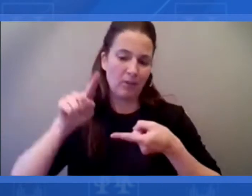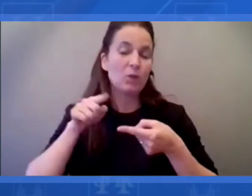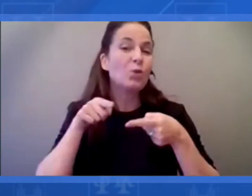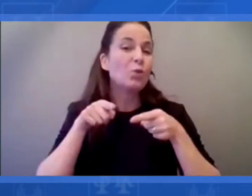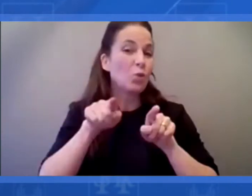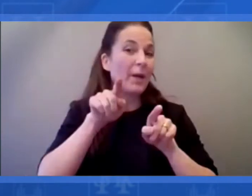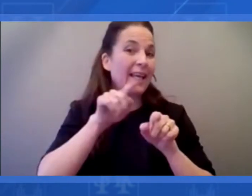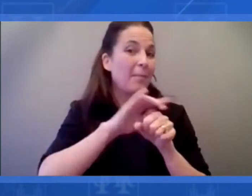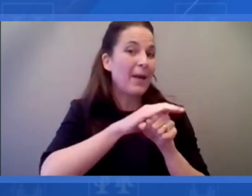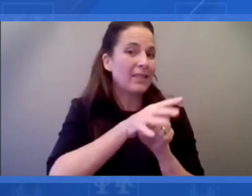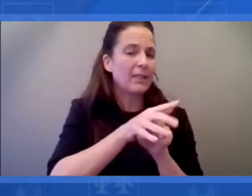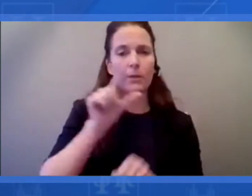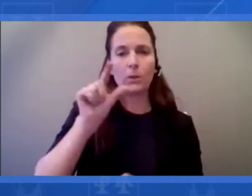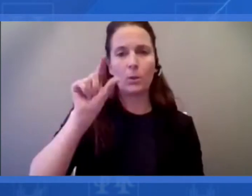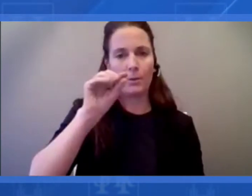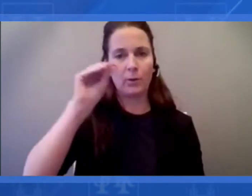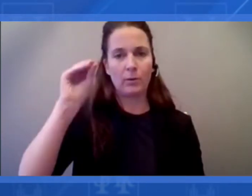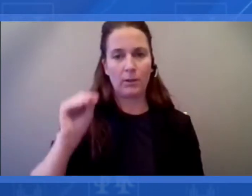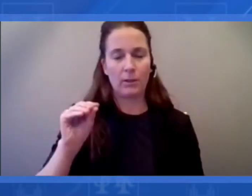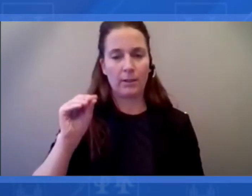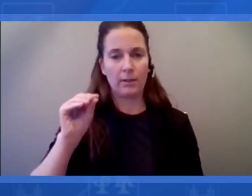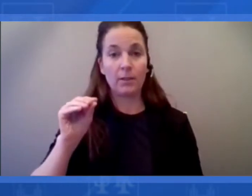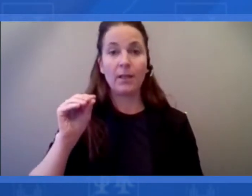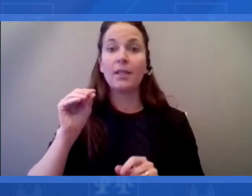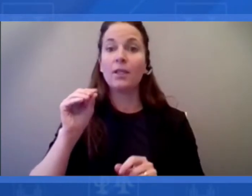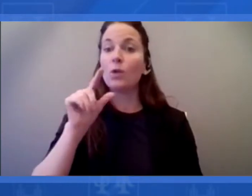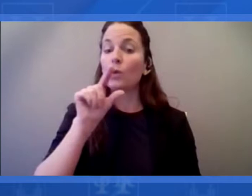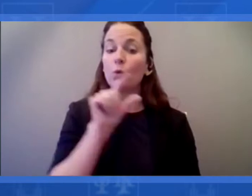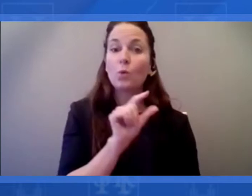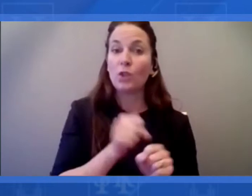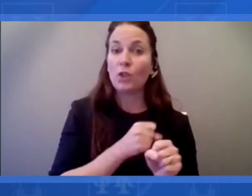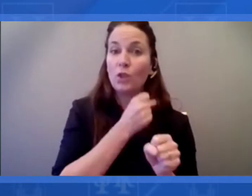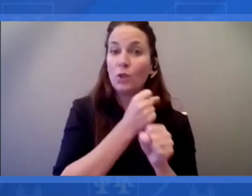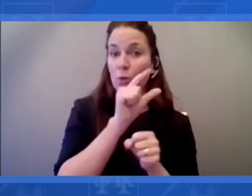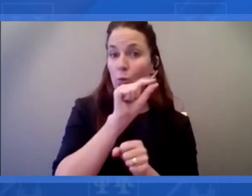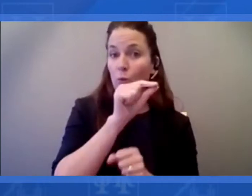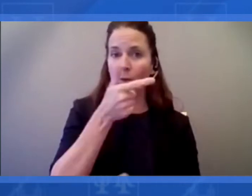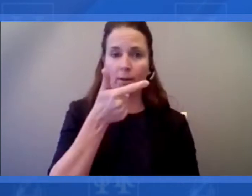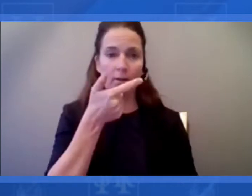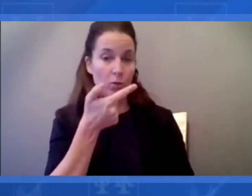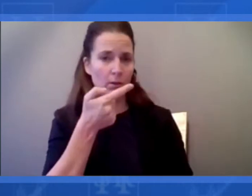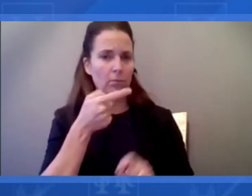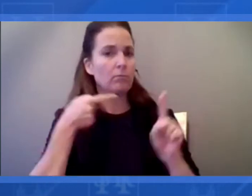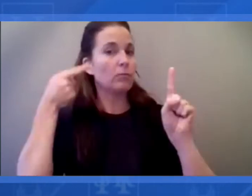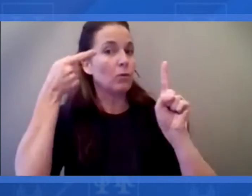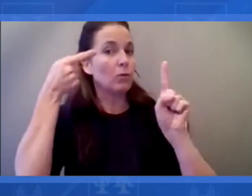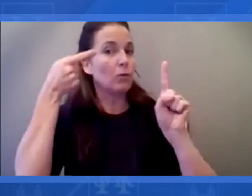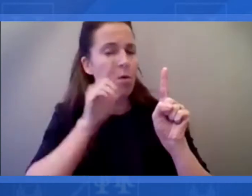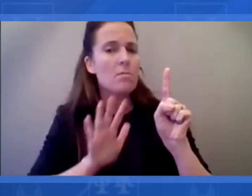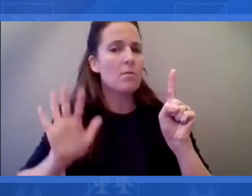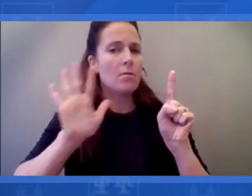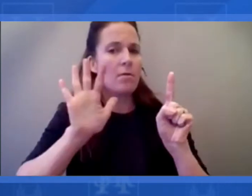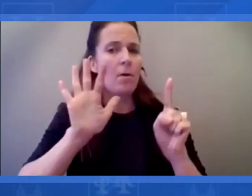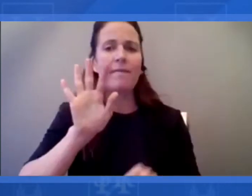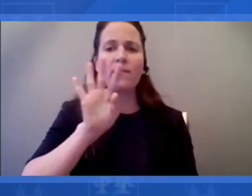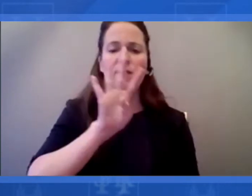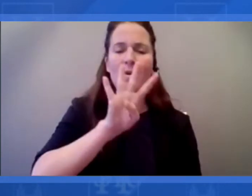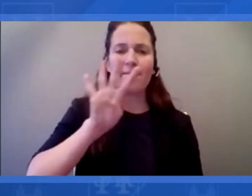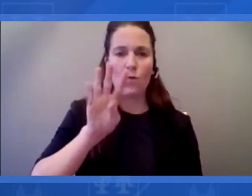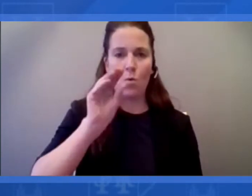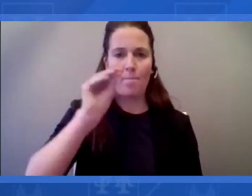expect that overall in 2021, our forecasted annual ridership will be approximately